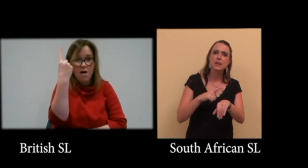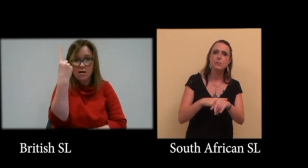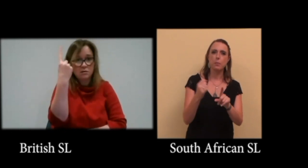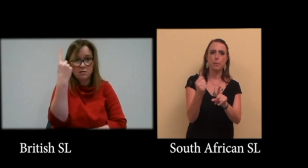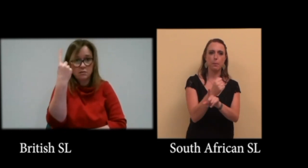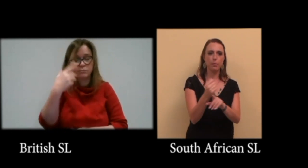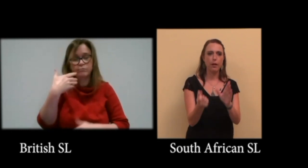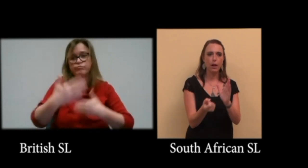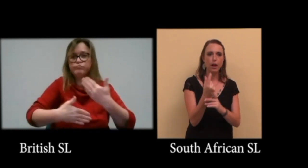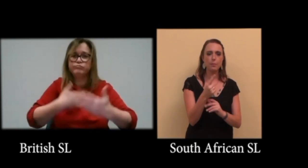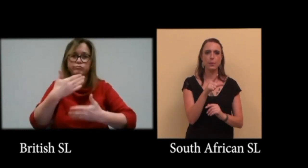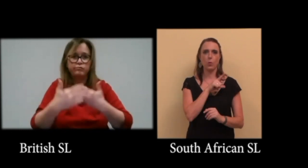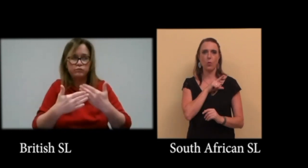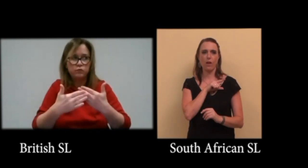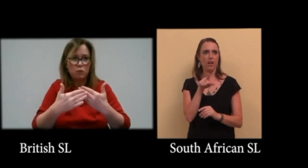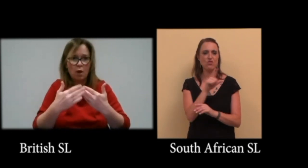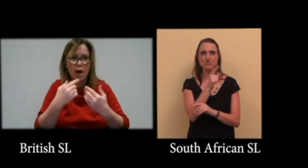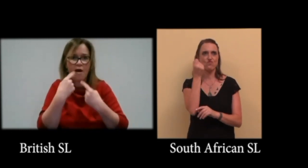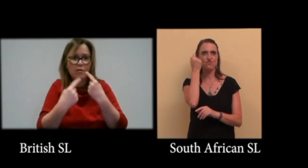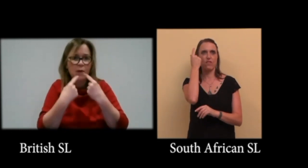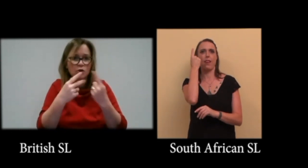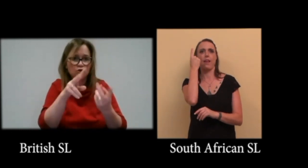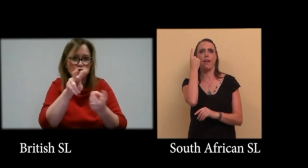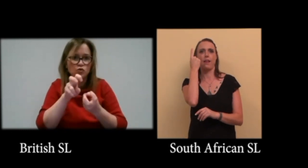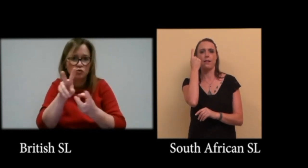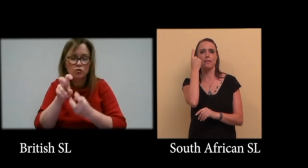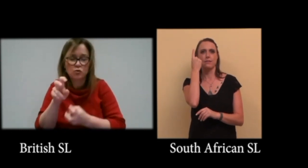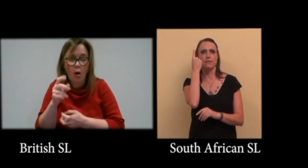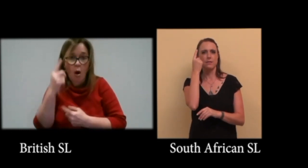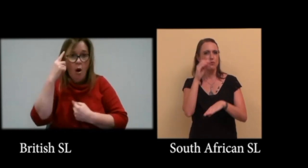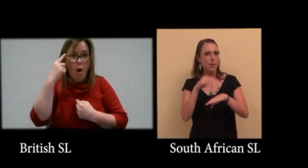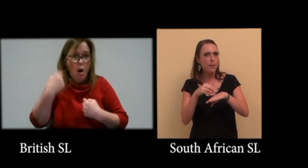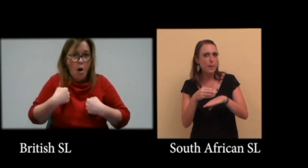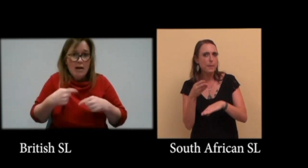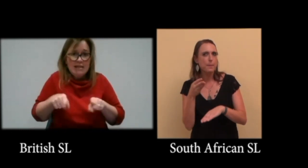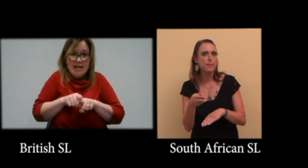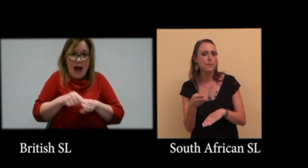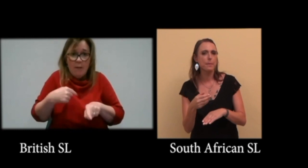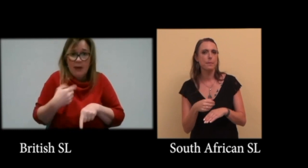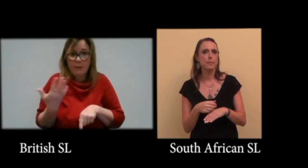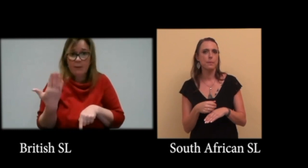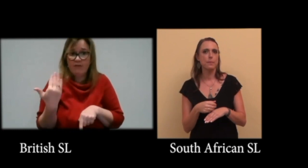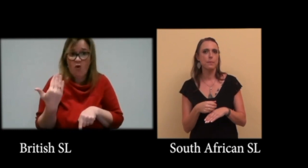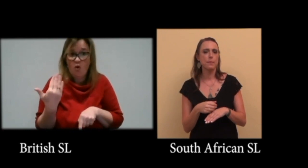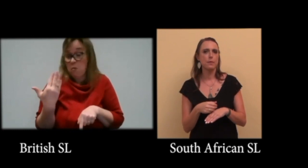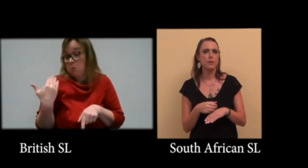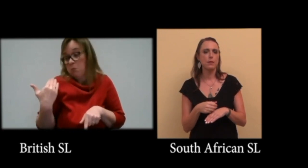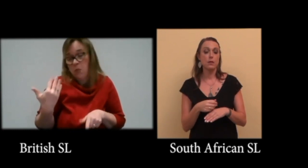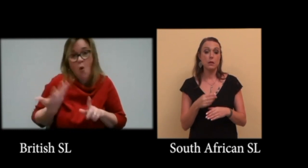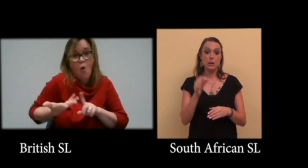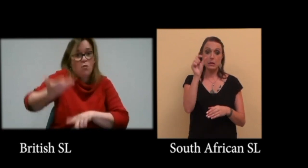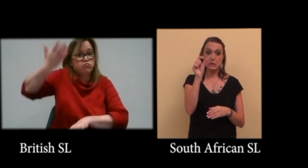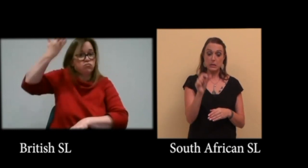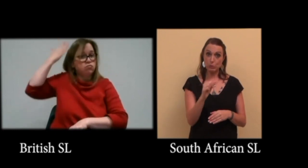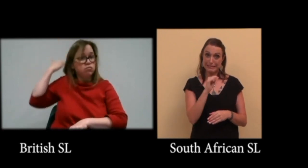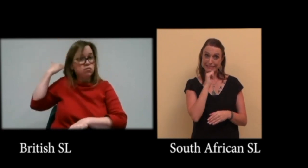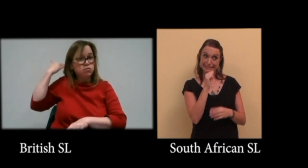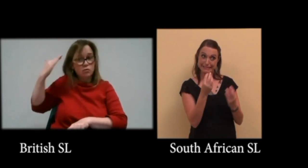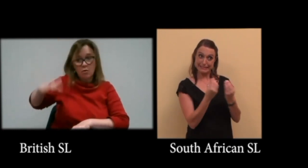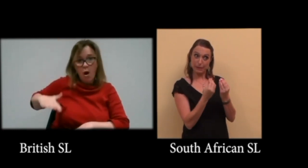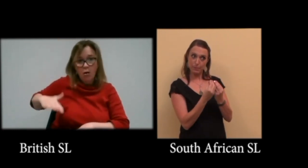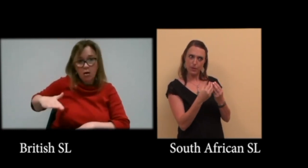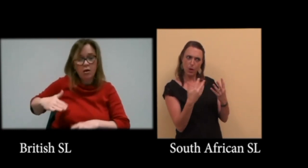well. But sometimes abuse happens to people because they don't realise it shouldn't be happening. And it's